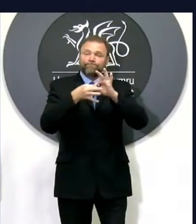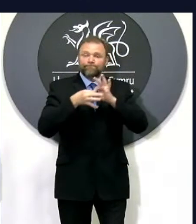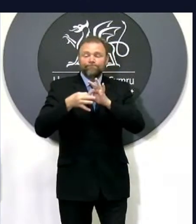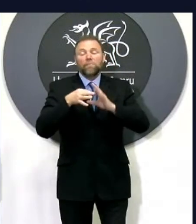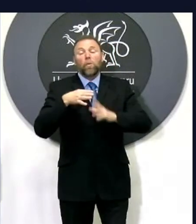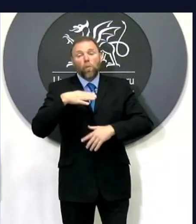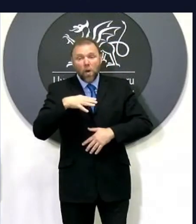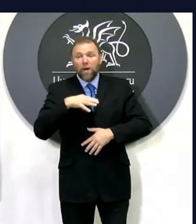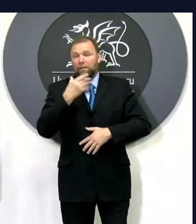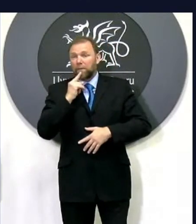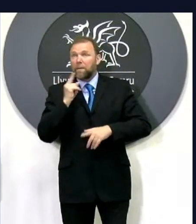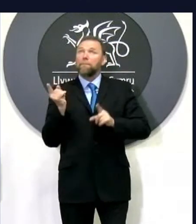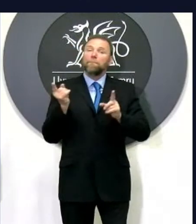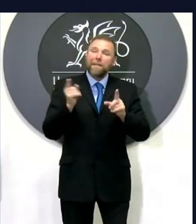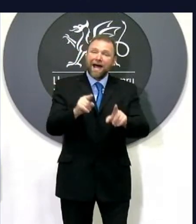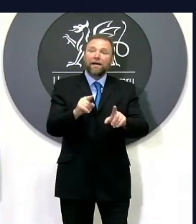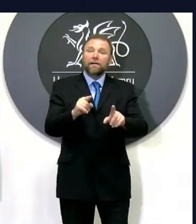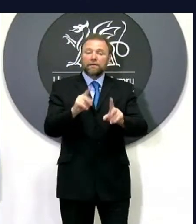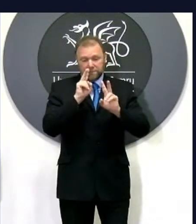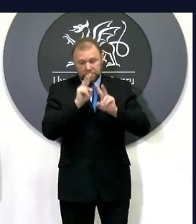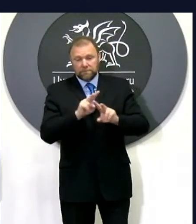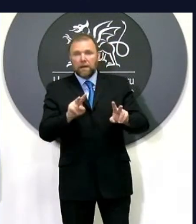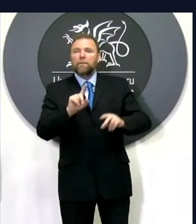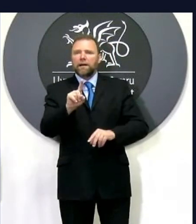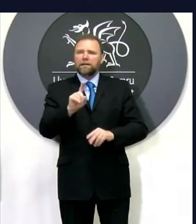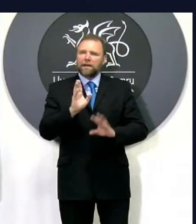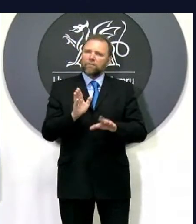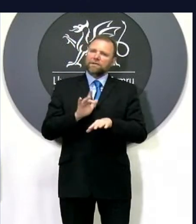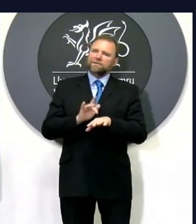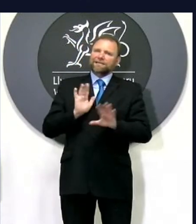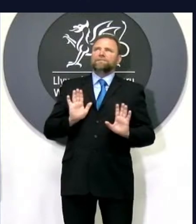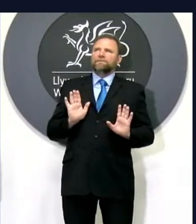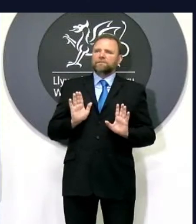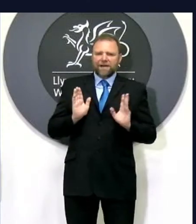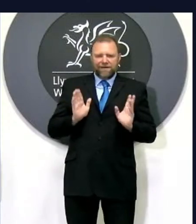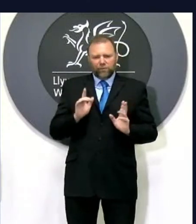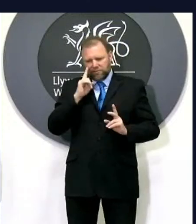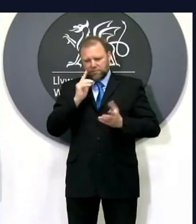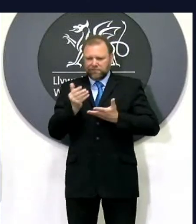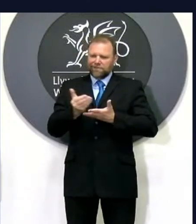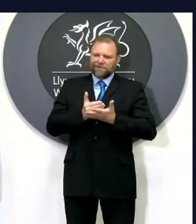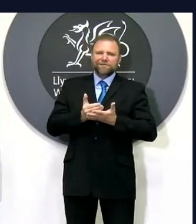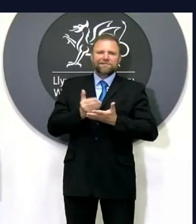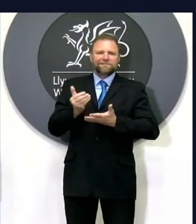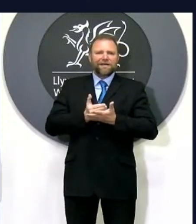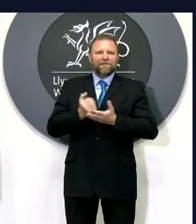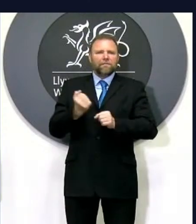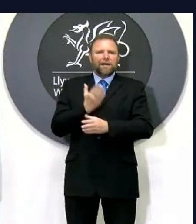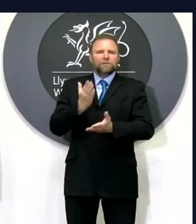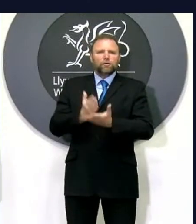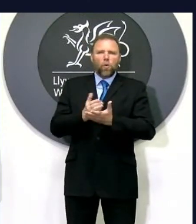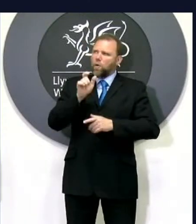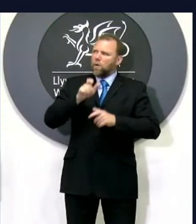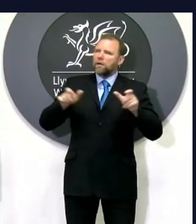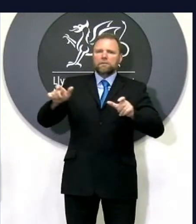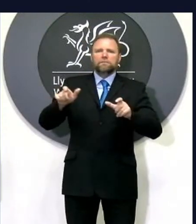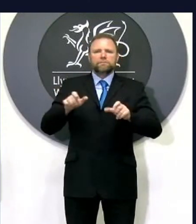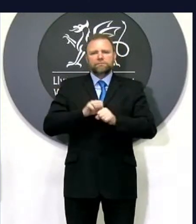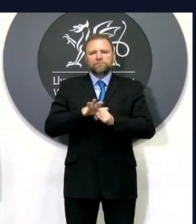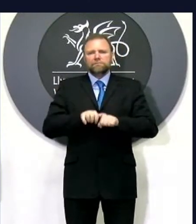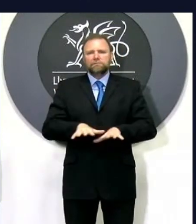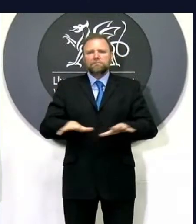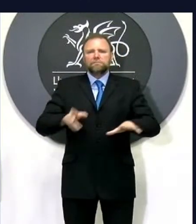it, of course, in a way that is sensitive to the public health context and in a way that is as safe as possible for us